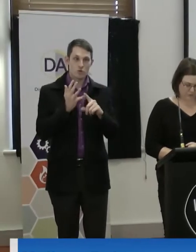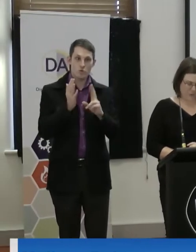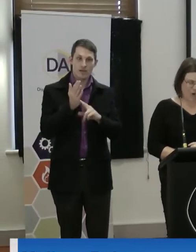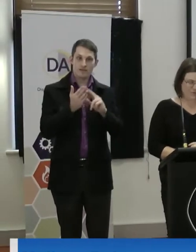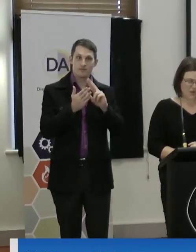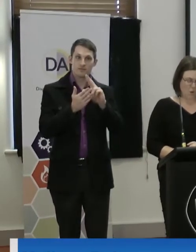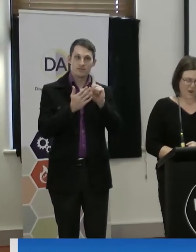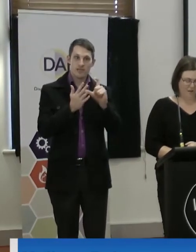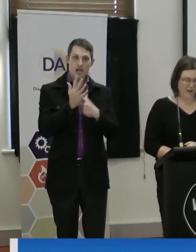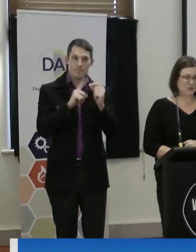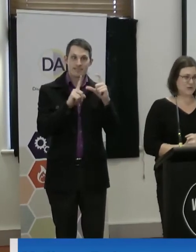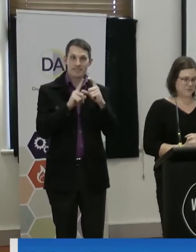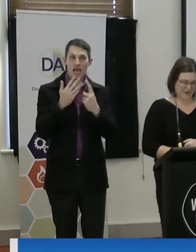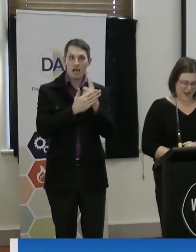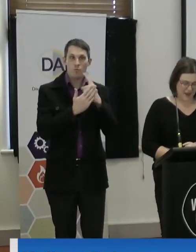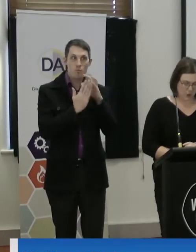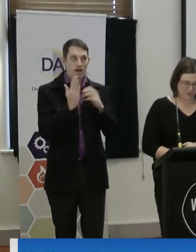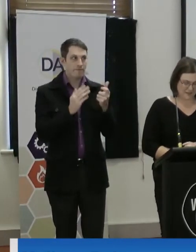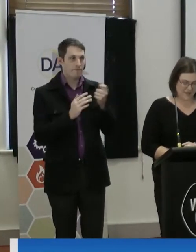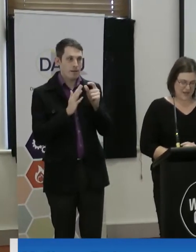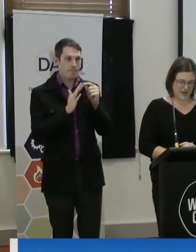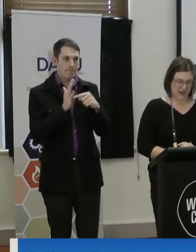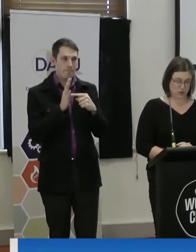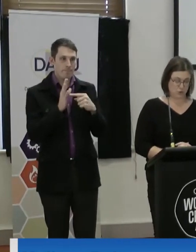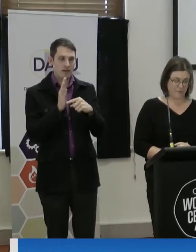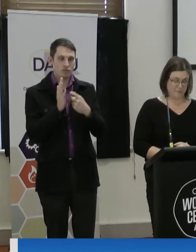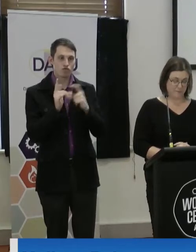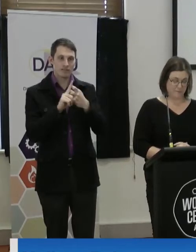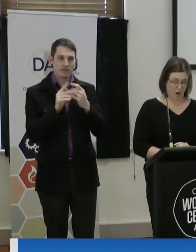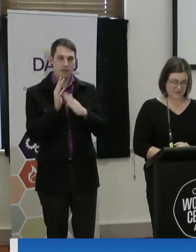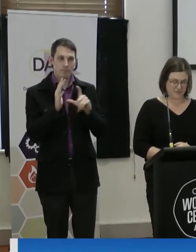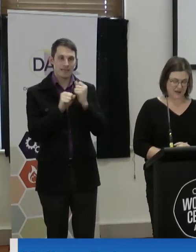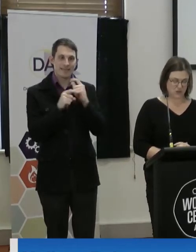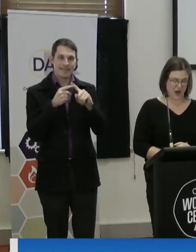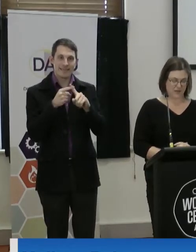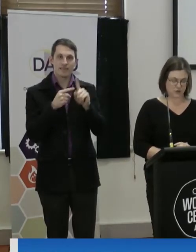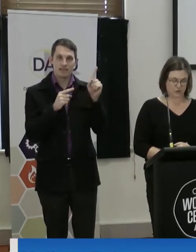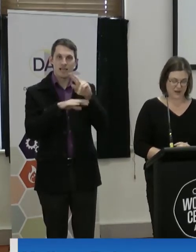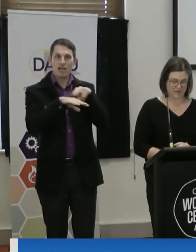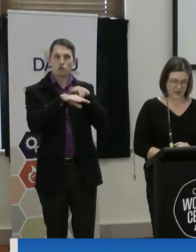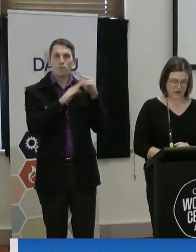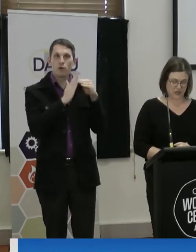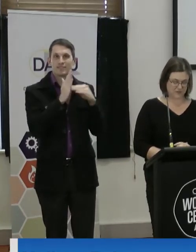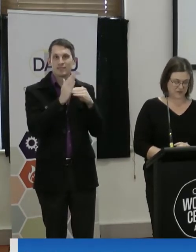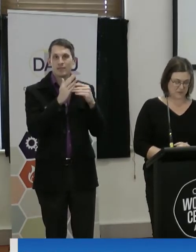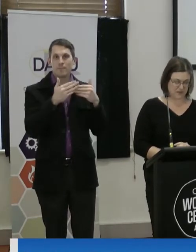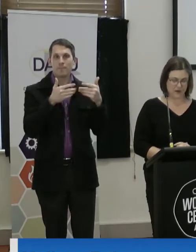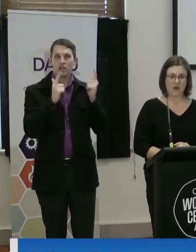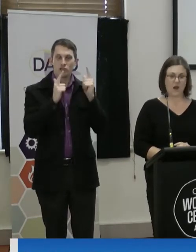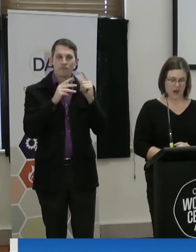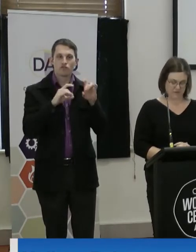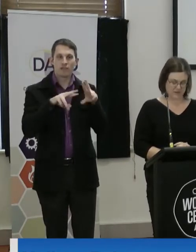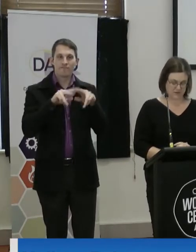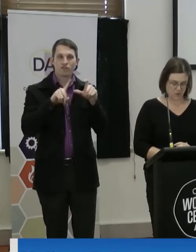outcomes report, we have Patrick McGee, who is the National Policy Manager at the Australian Federation of